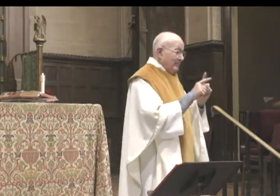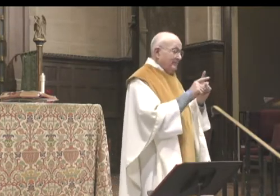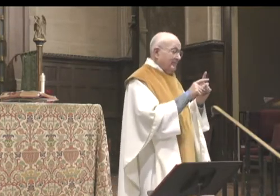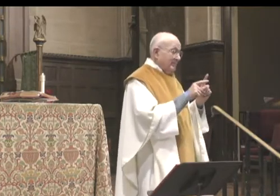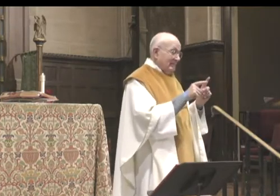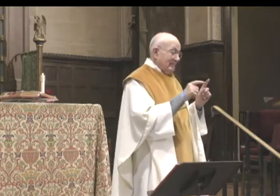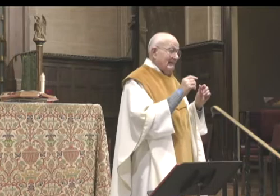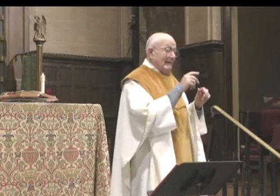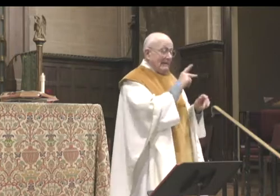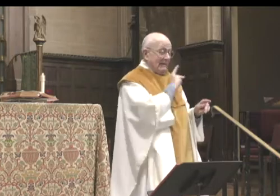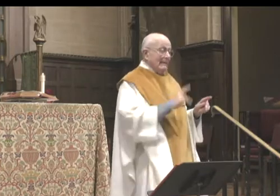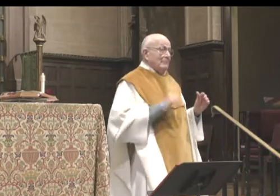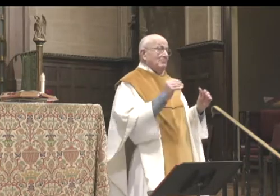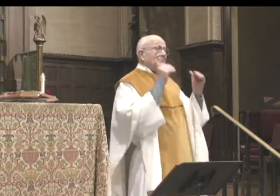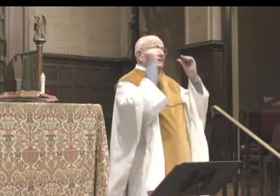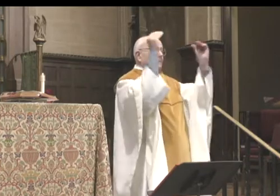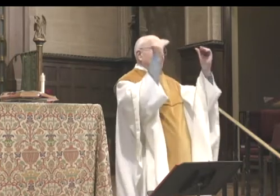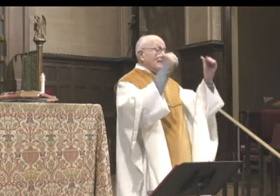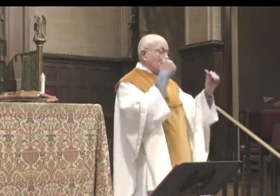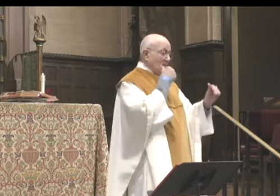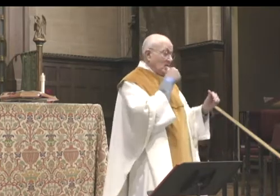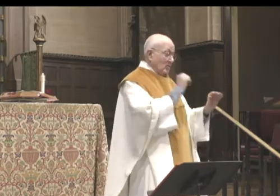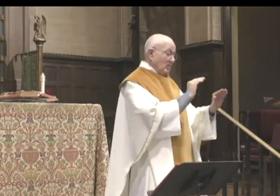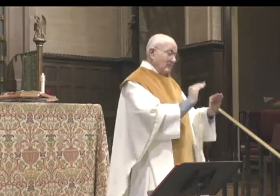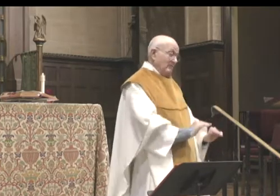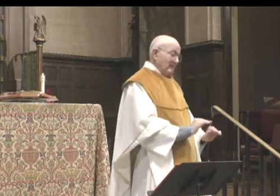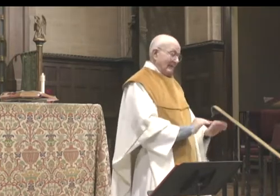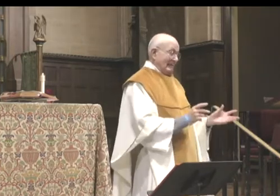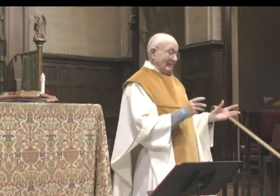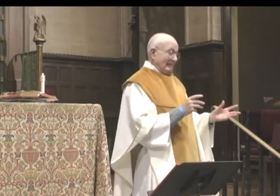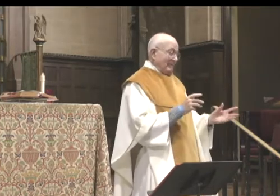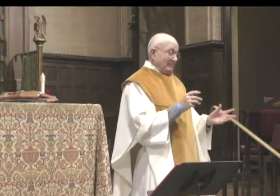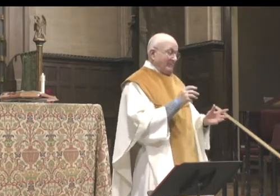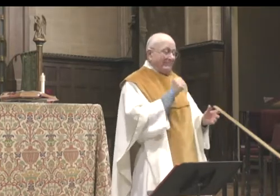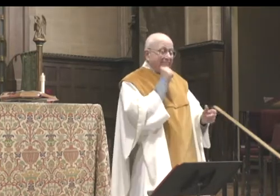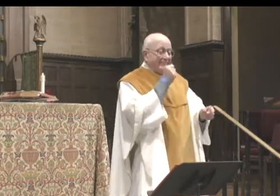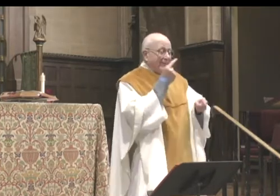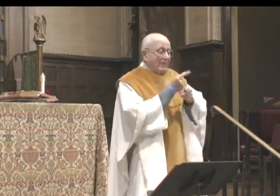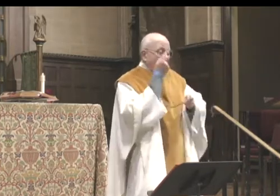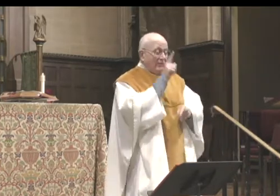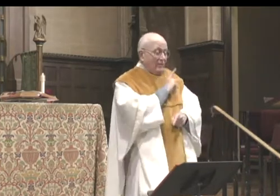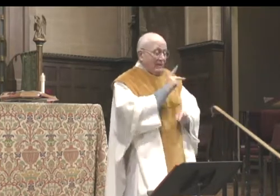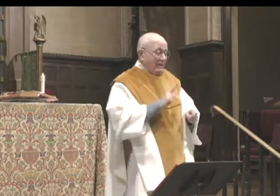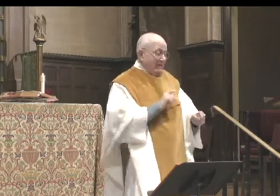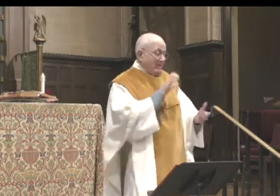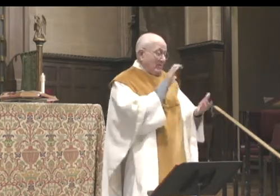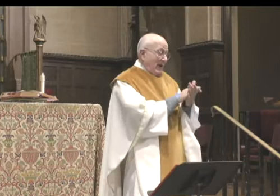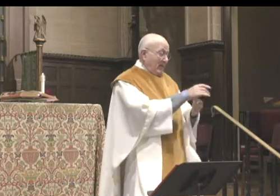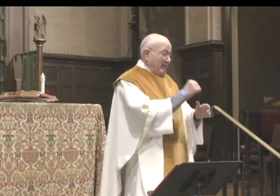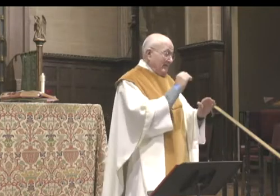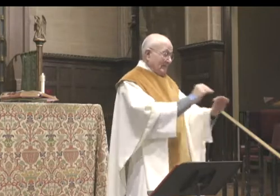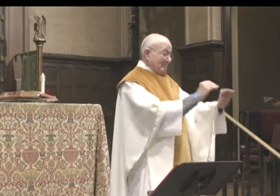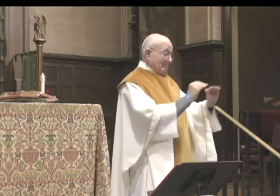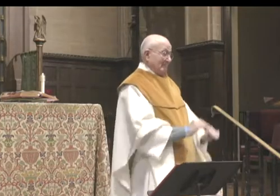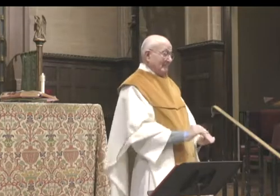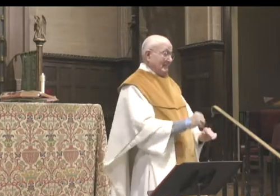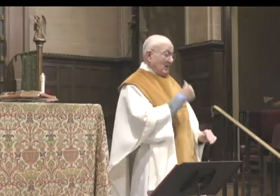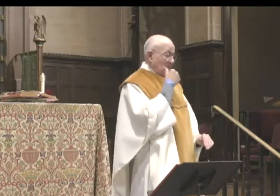daughter. Beautiful, but king was royalty. The girl was peasant. It wasn't right for the king to